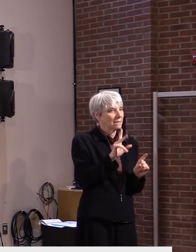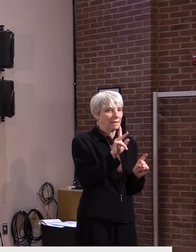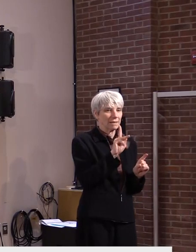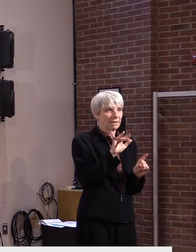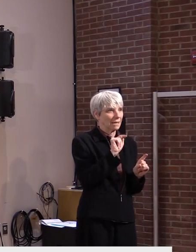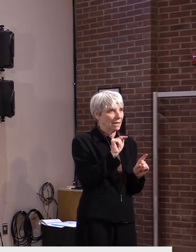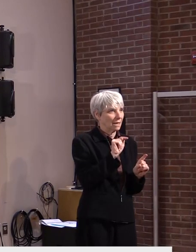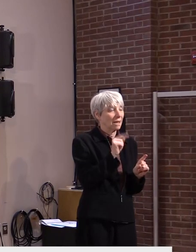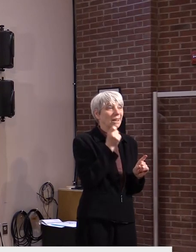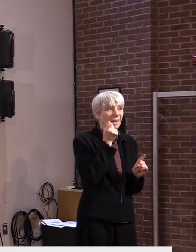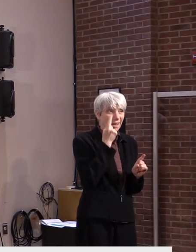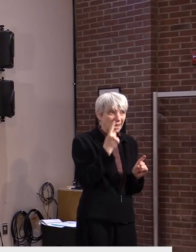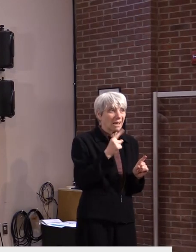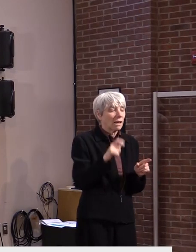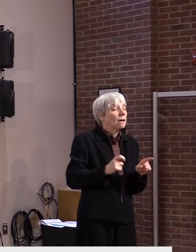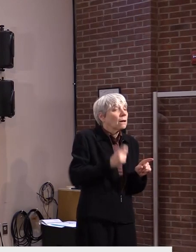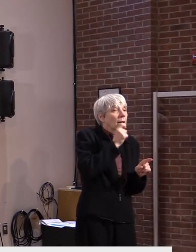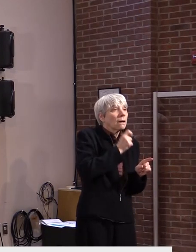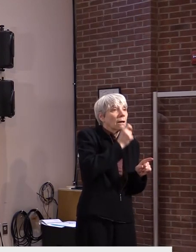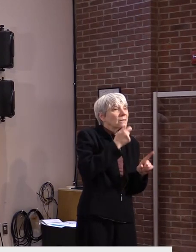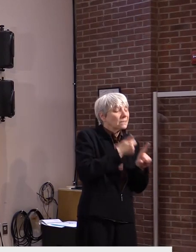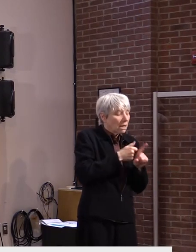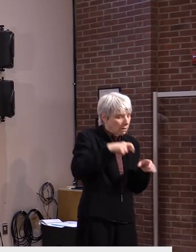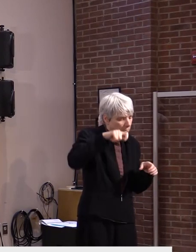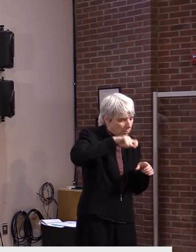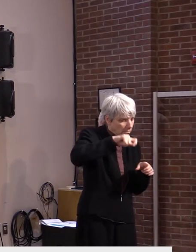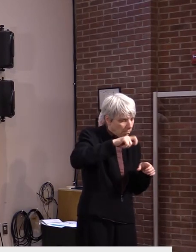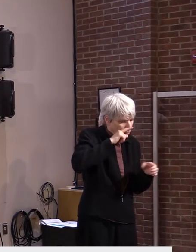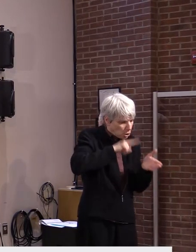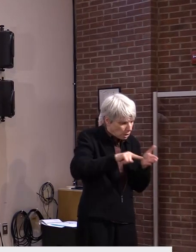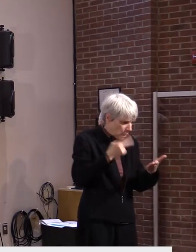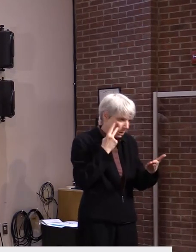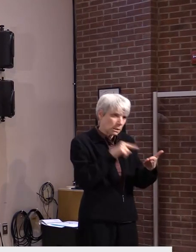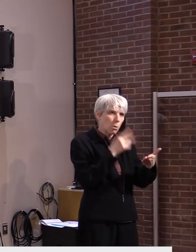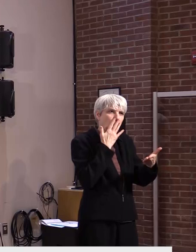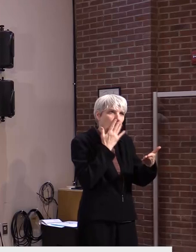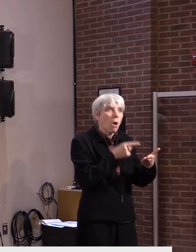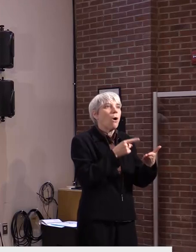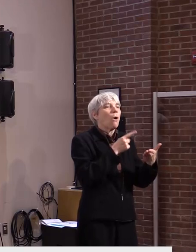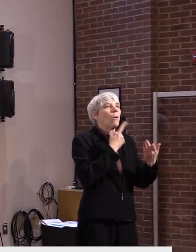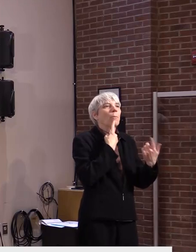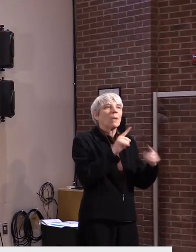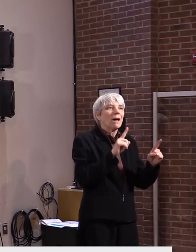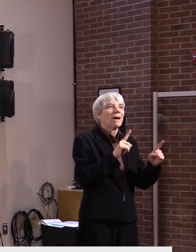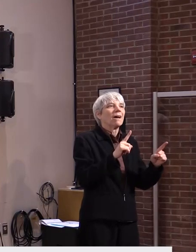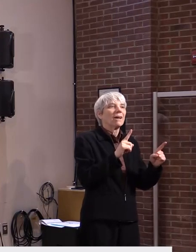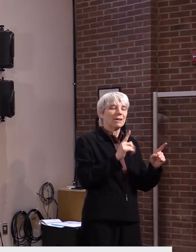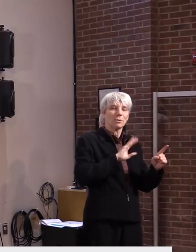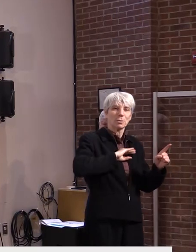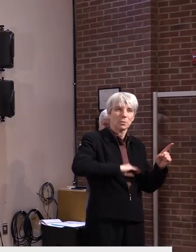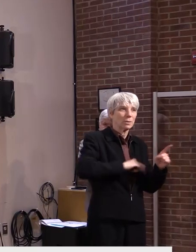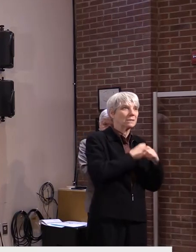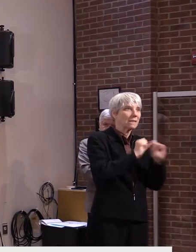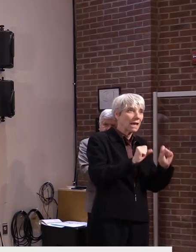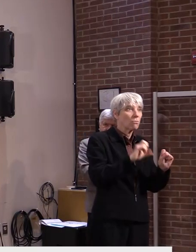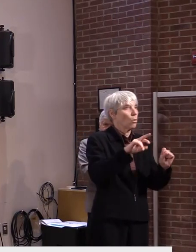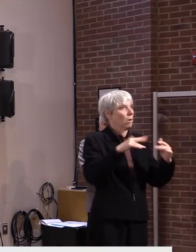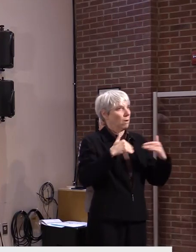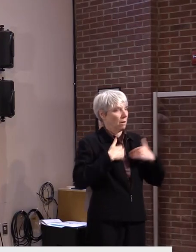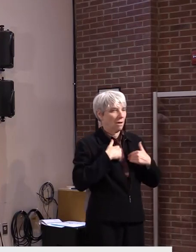and free or inexpensive testing may become the norm and help guide us in our daily activities.